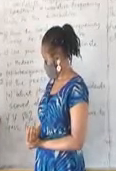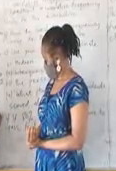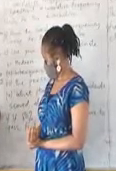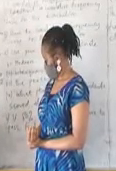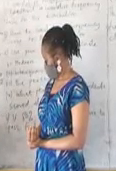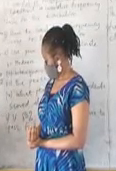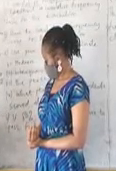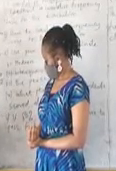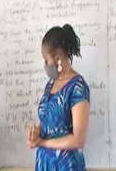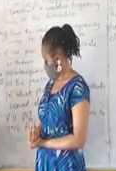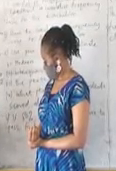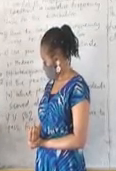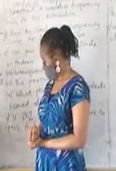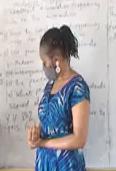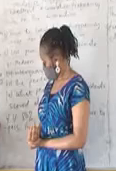40.5,